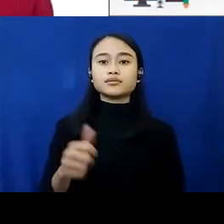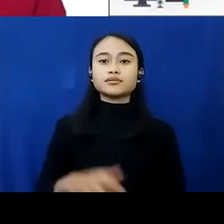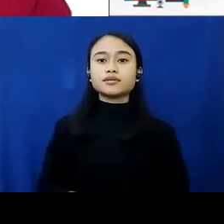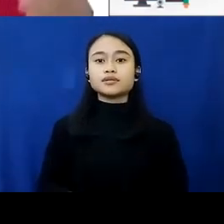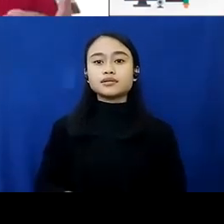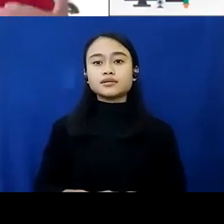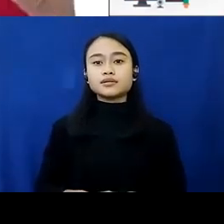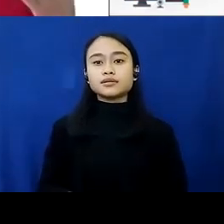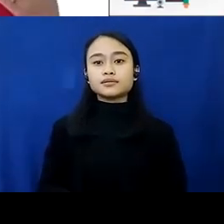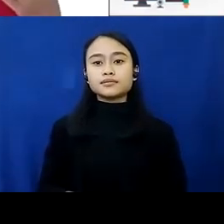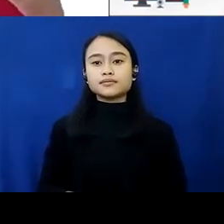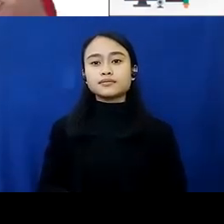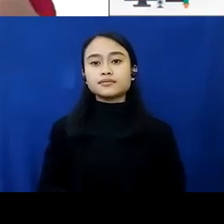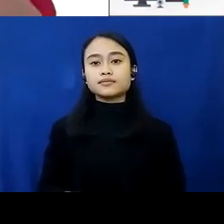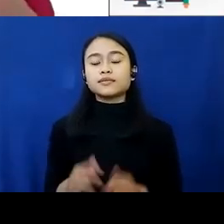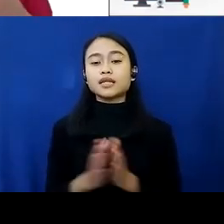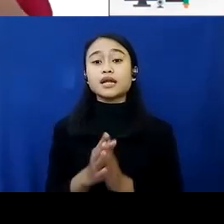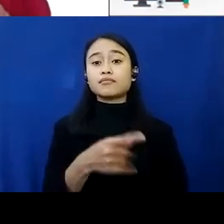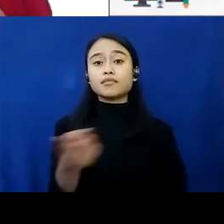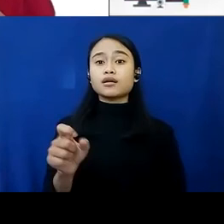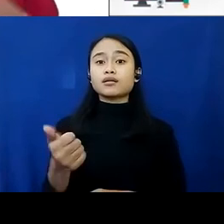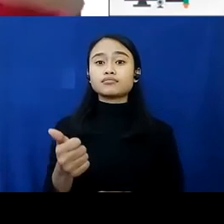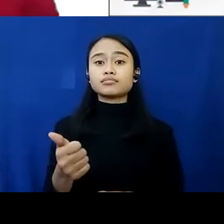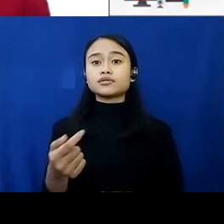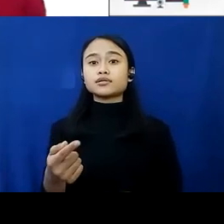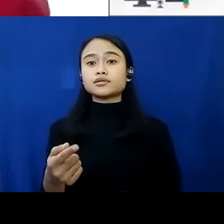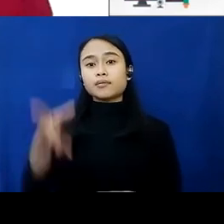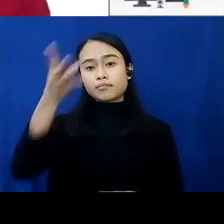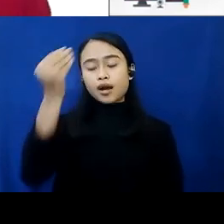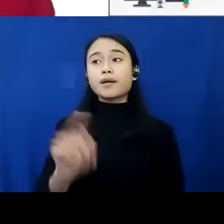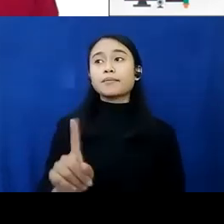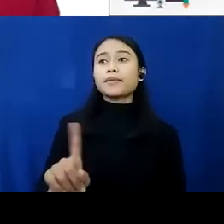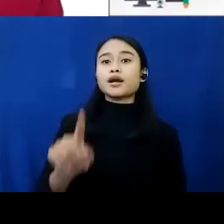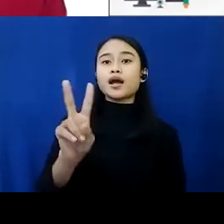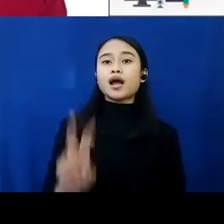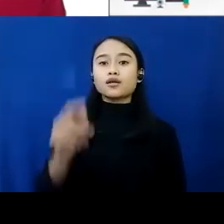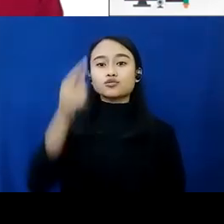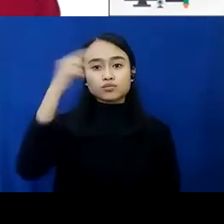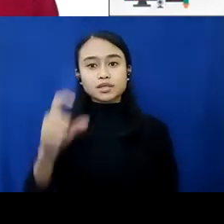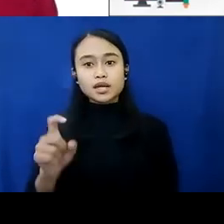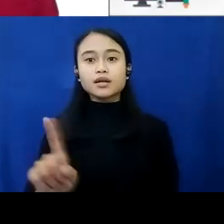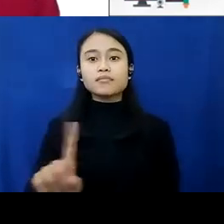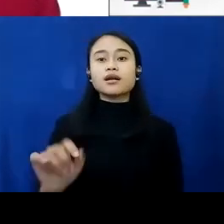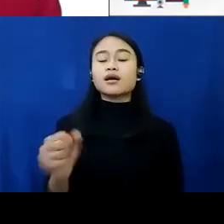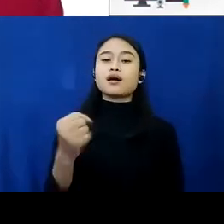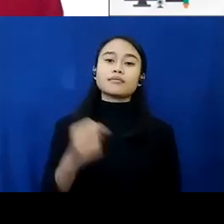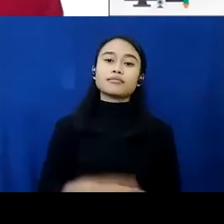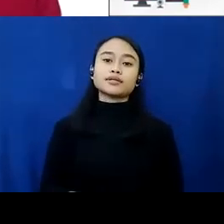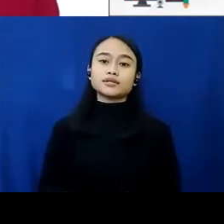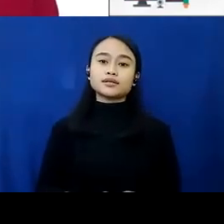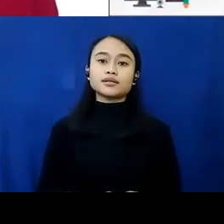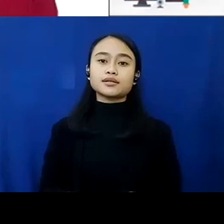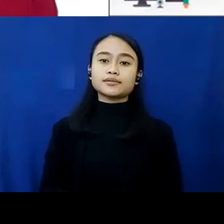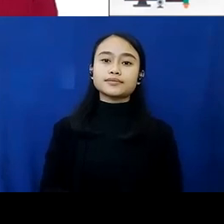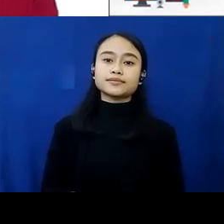it and if they can't find someone trusted or safe who else they could go to. So it's putting those basic